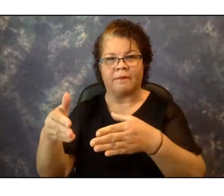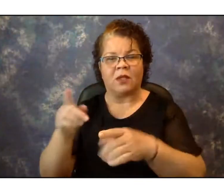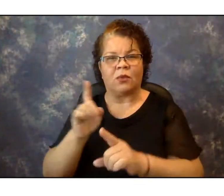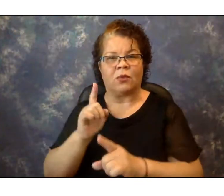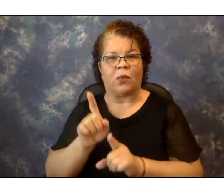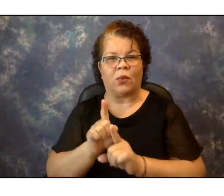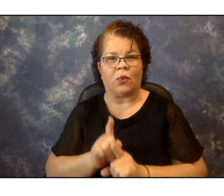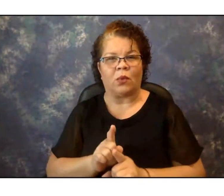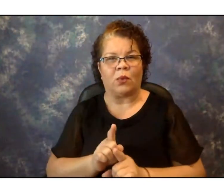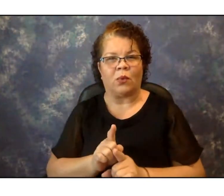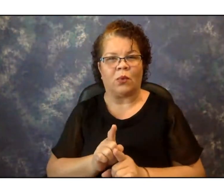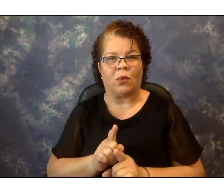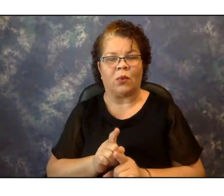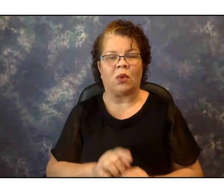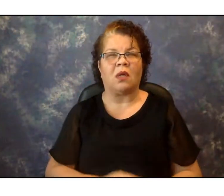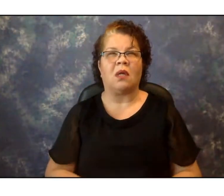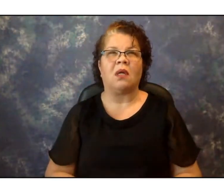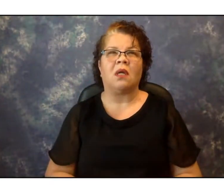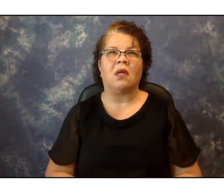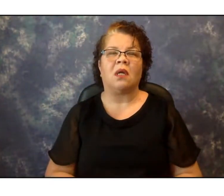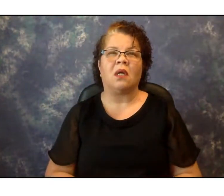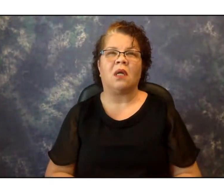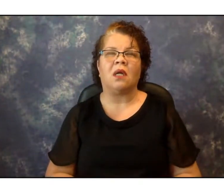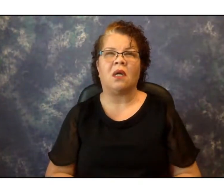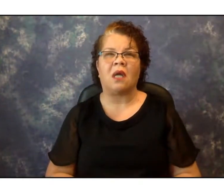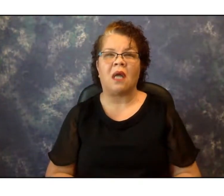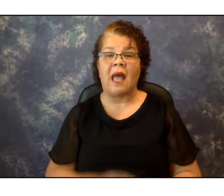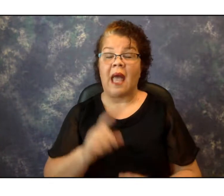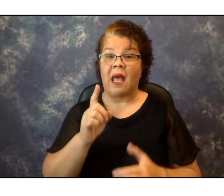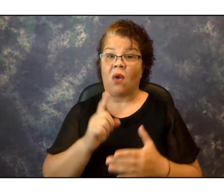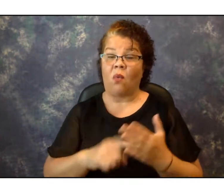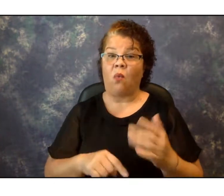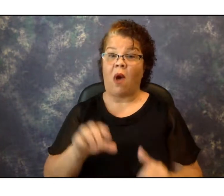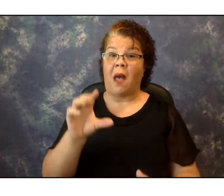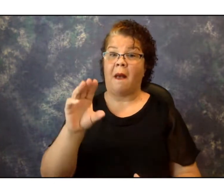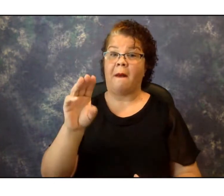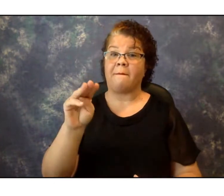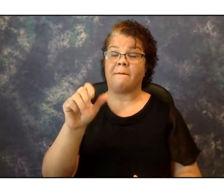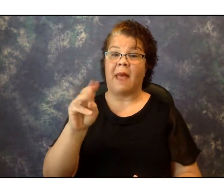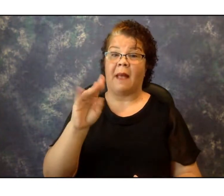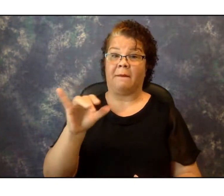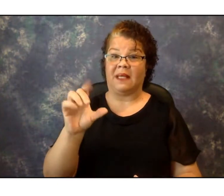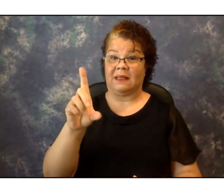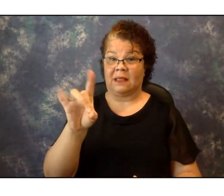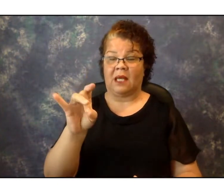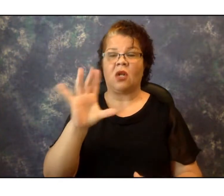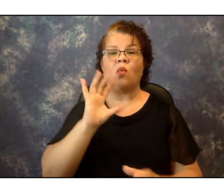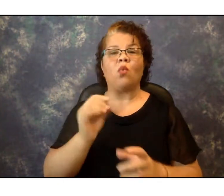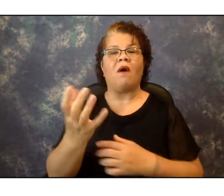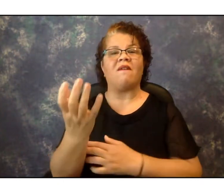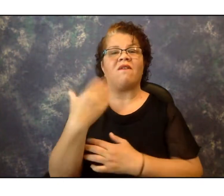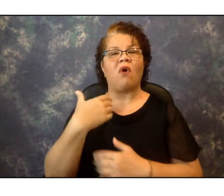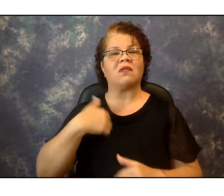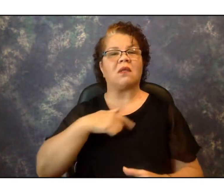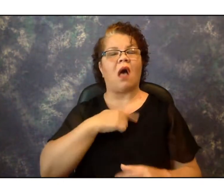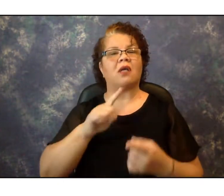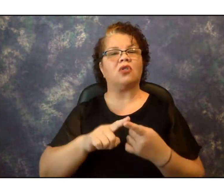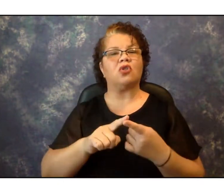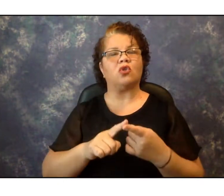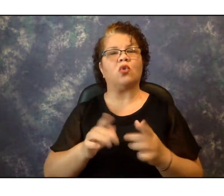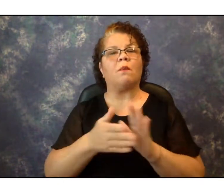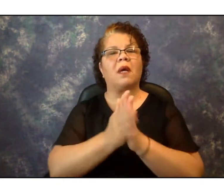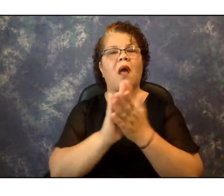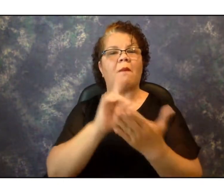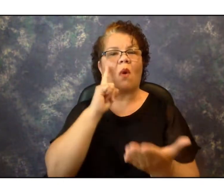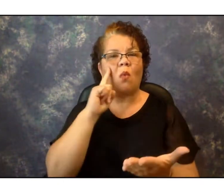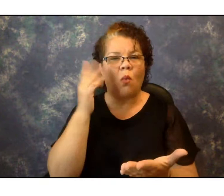what Mamie Till-Bradley gave us was that she forced us to bear witness. And she continues to force us to bear witness, right? When you